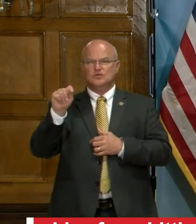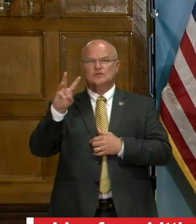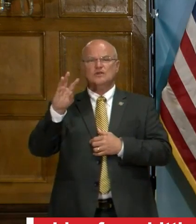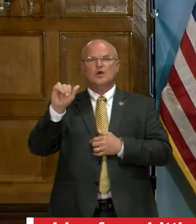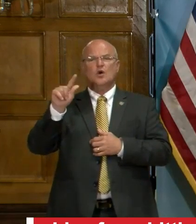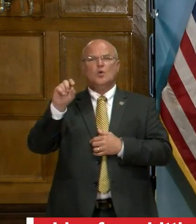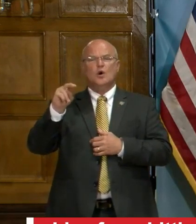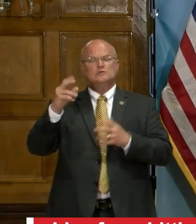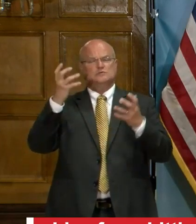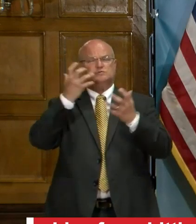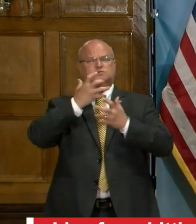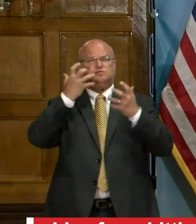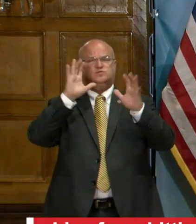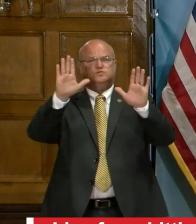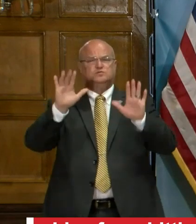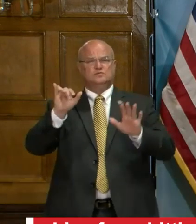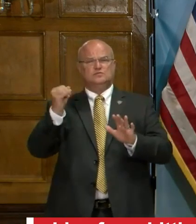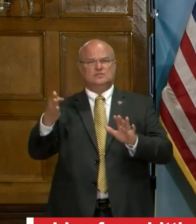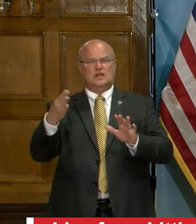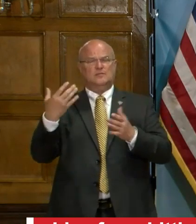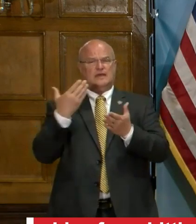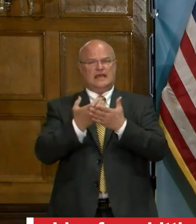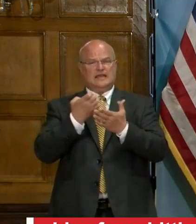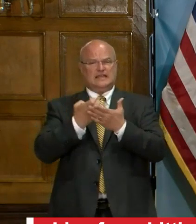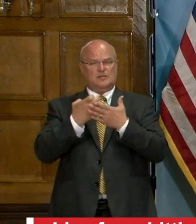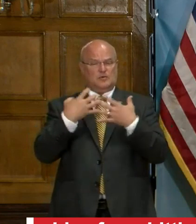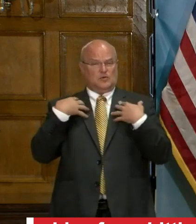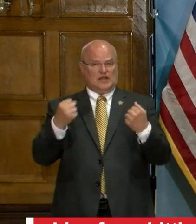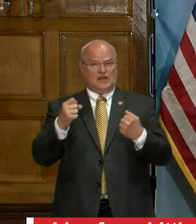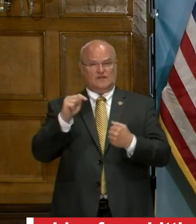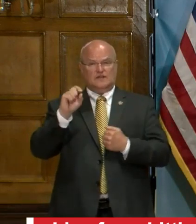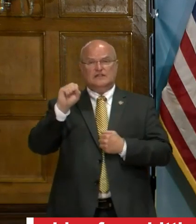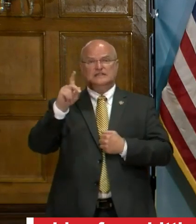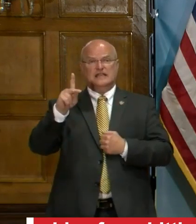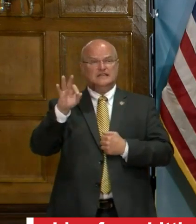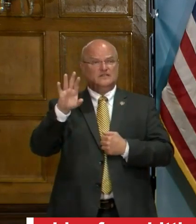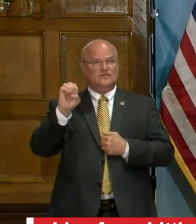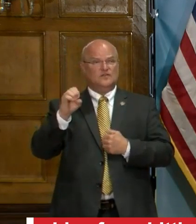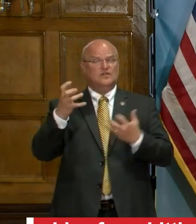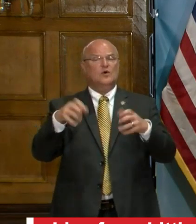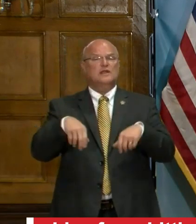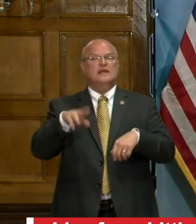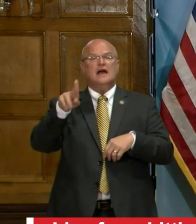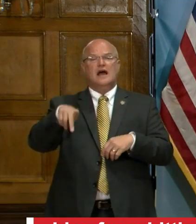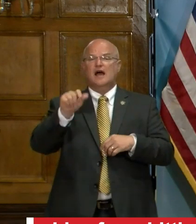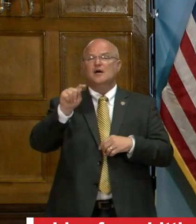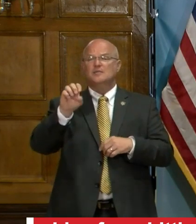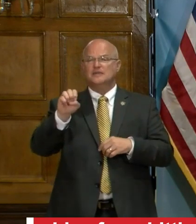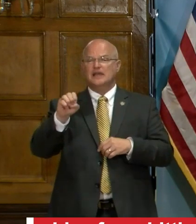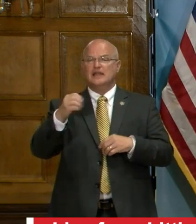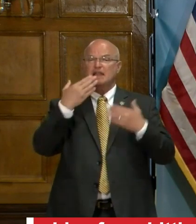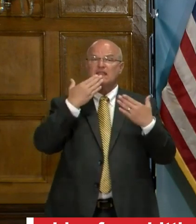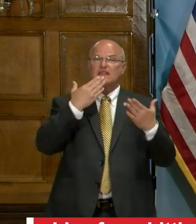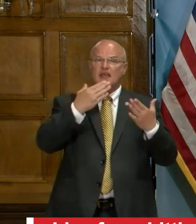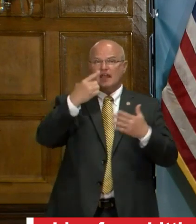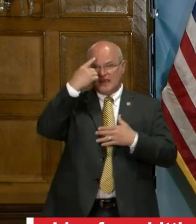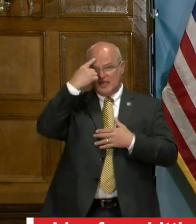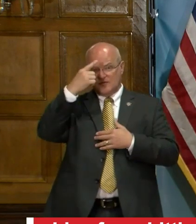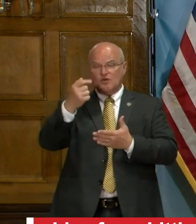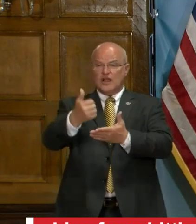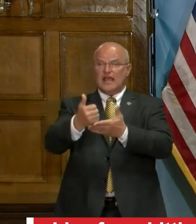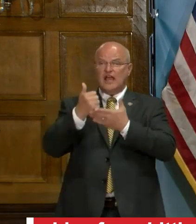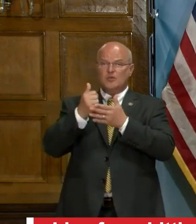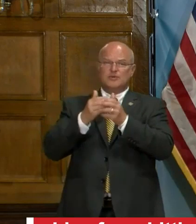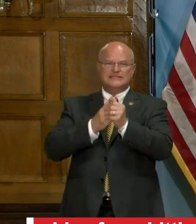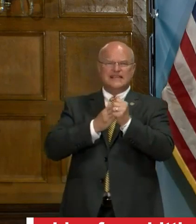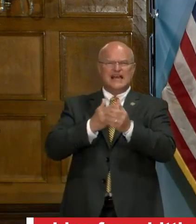such a great job as chair of our Economic Recovery Task Force. I want him to give an update, and I want to thank him for